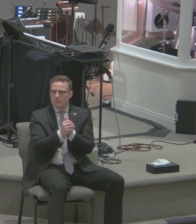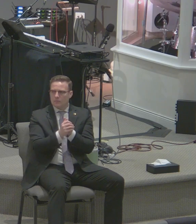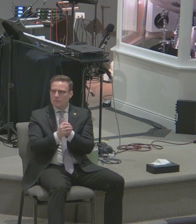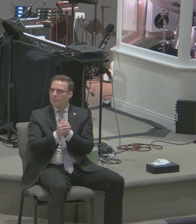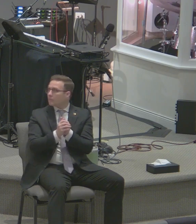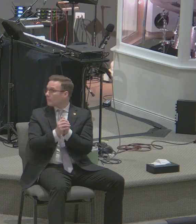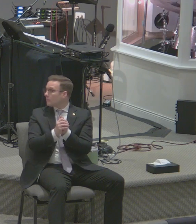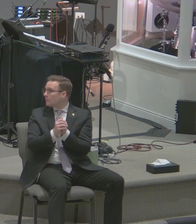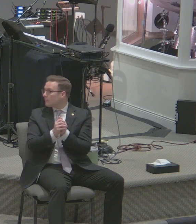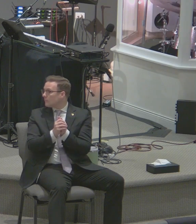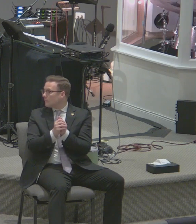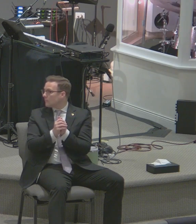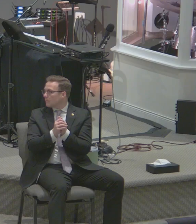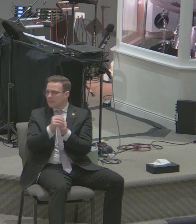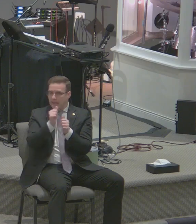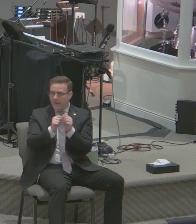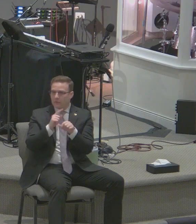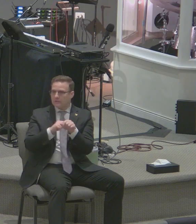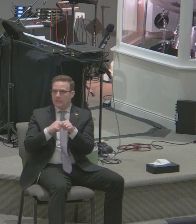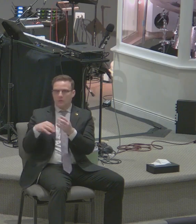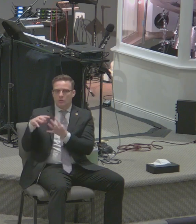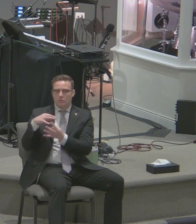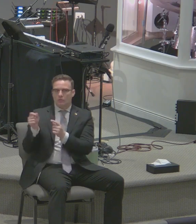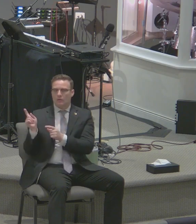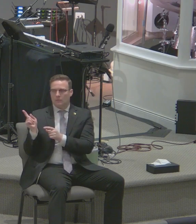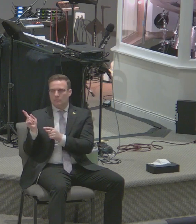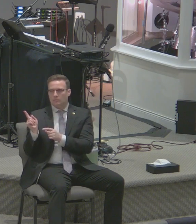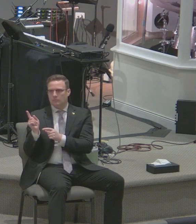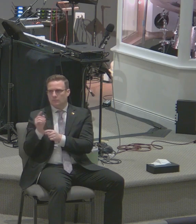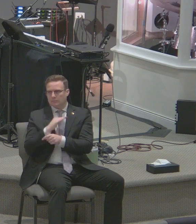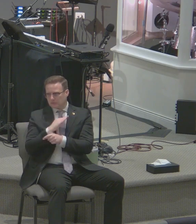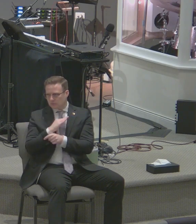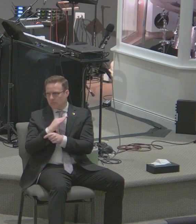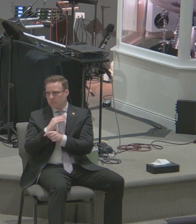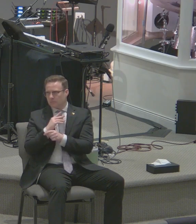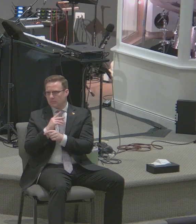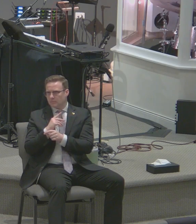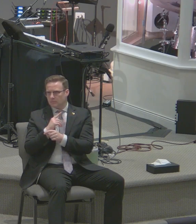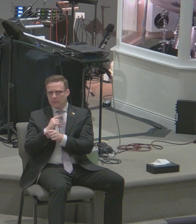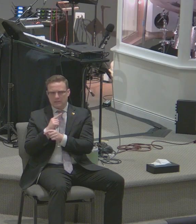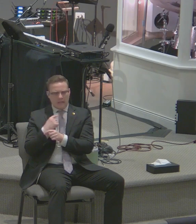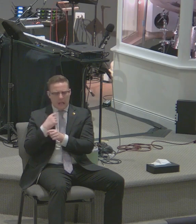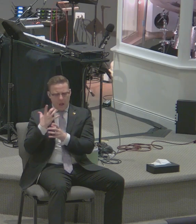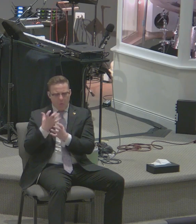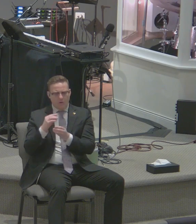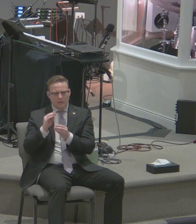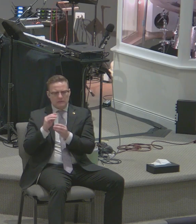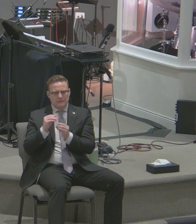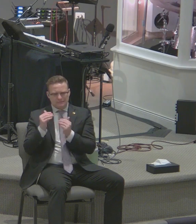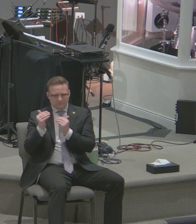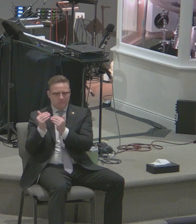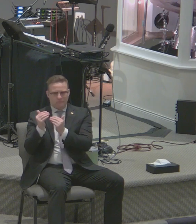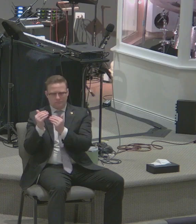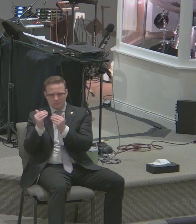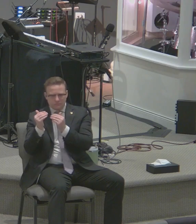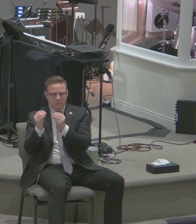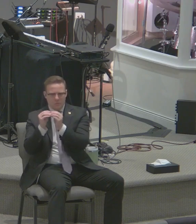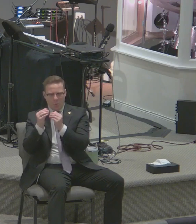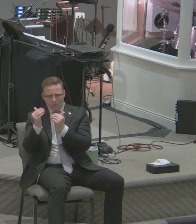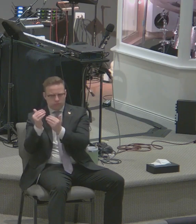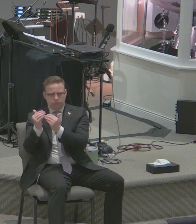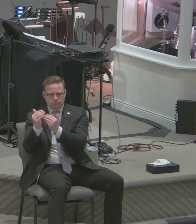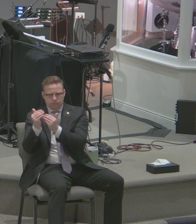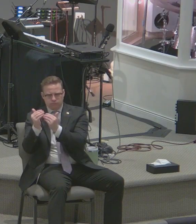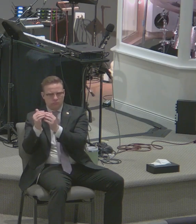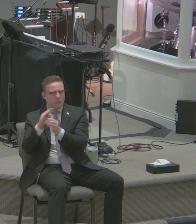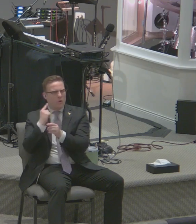It's like every time you're around him, he's always talking about just getting closer to God. You know, just it's always